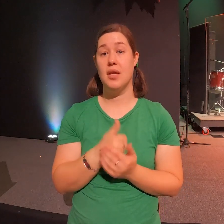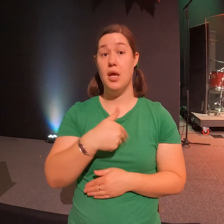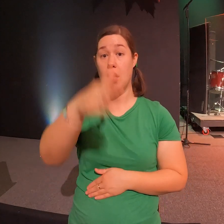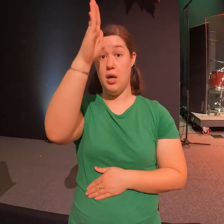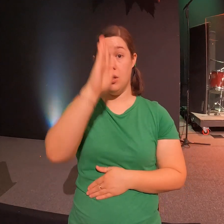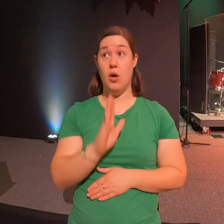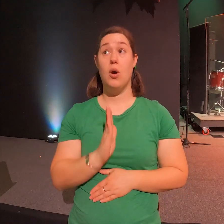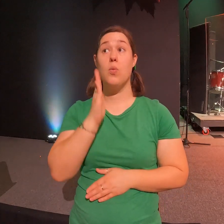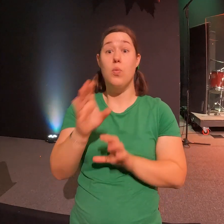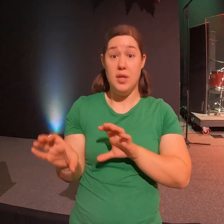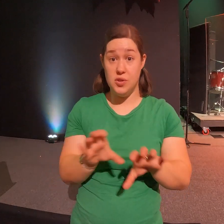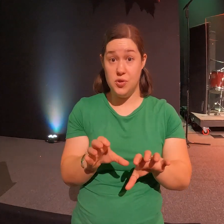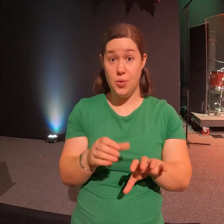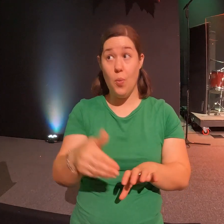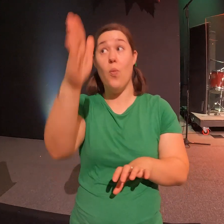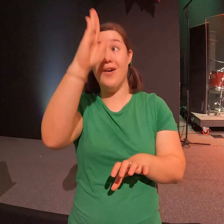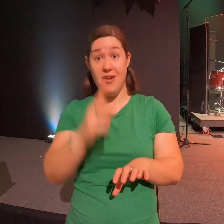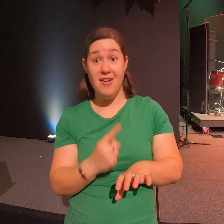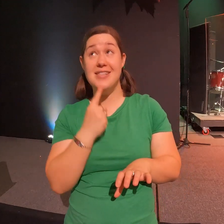do.